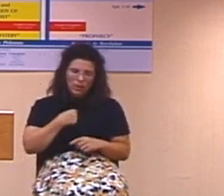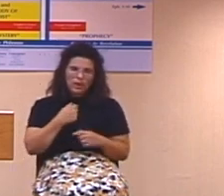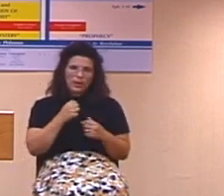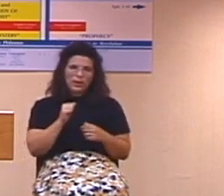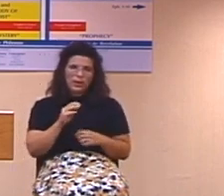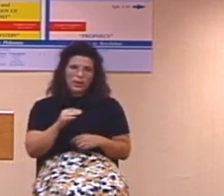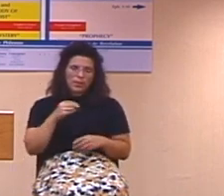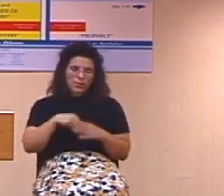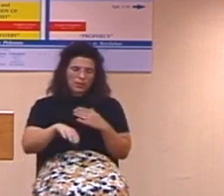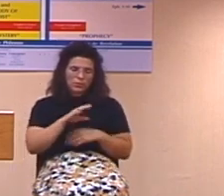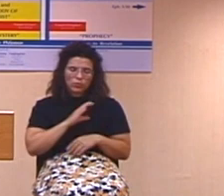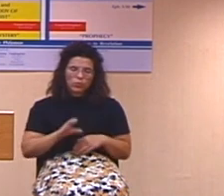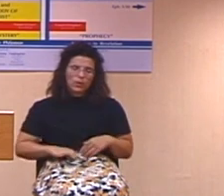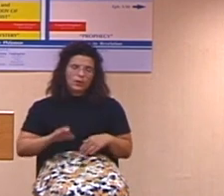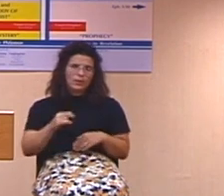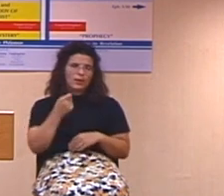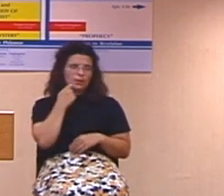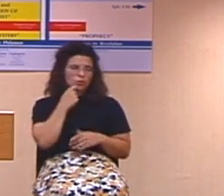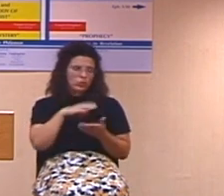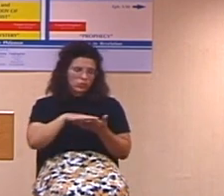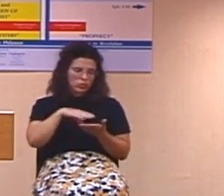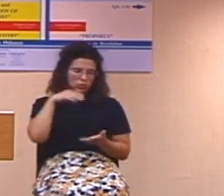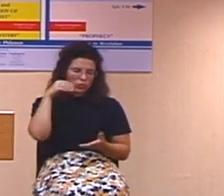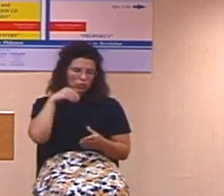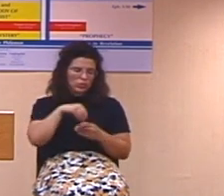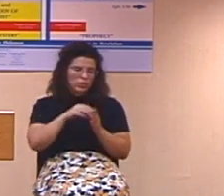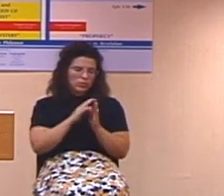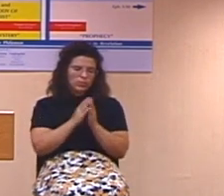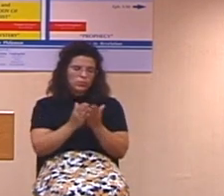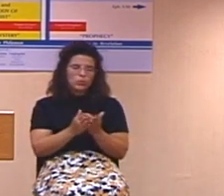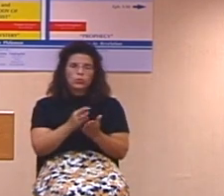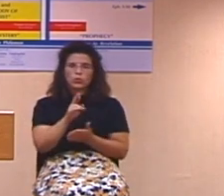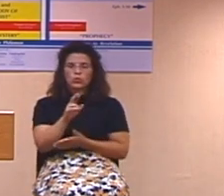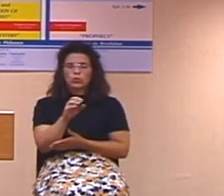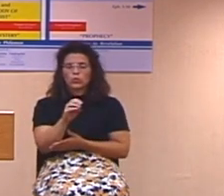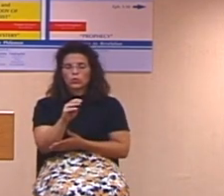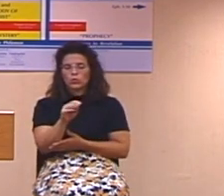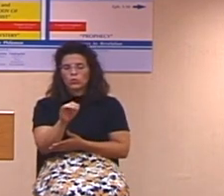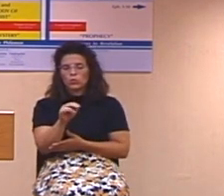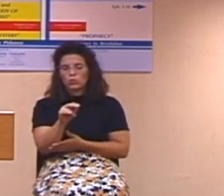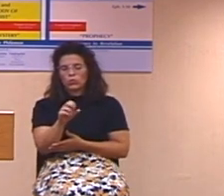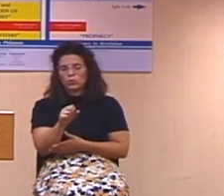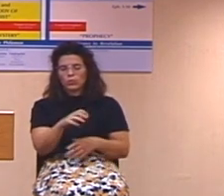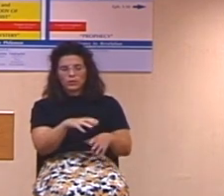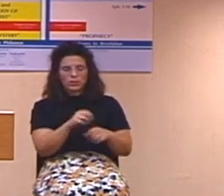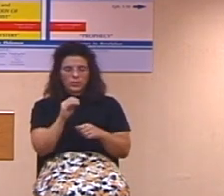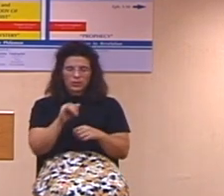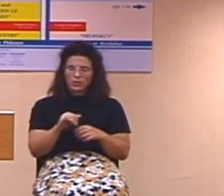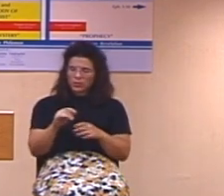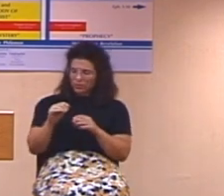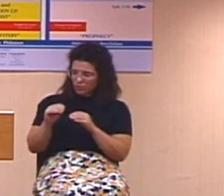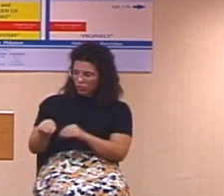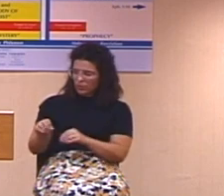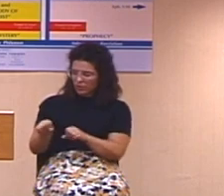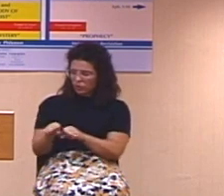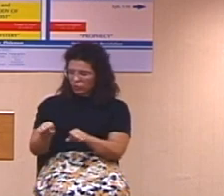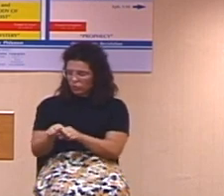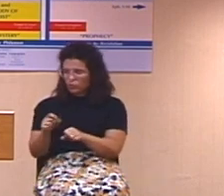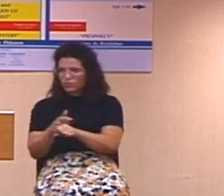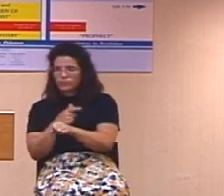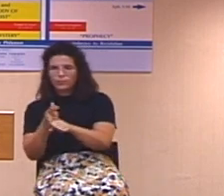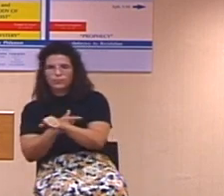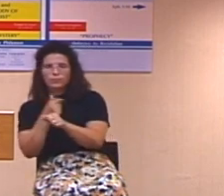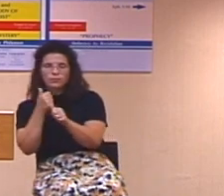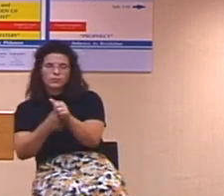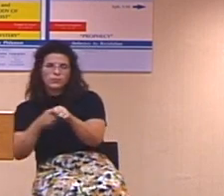Christ that I just learned in the book of Romans. And I take that and I go, you know what? Let's put it in shoe leather. And every time my wife messes up